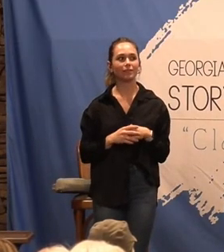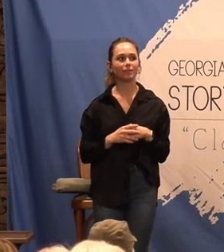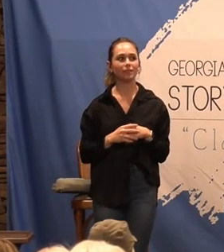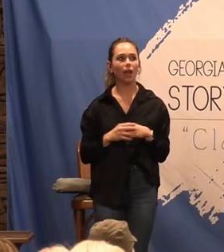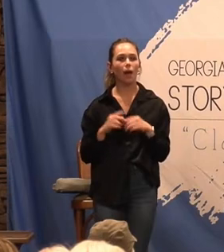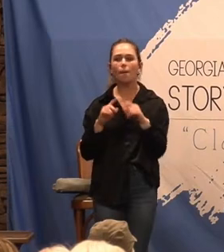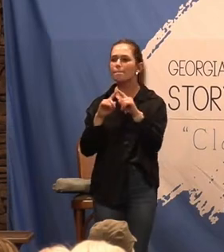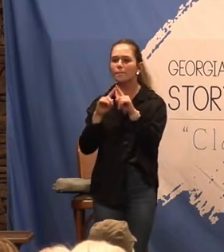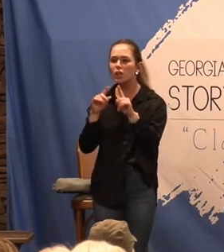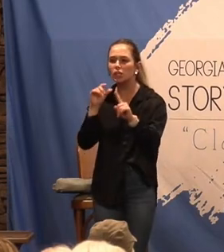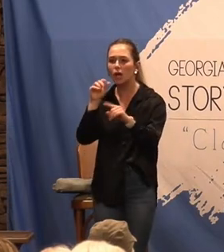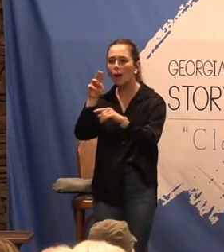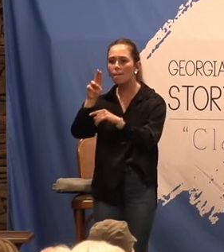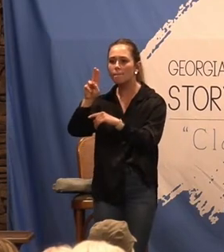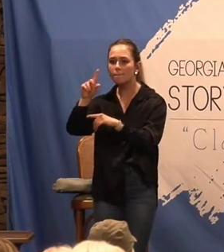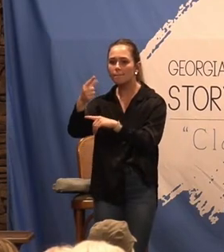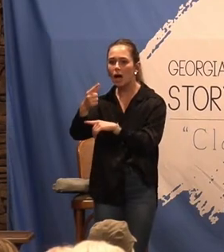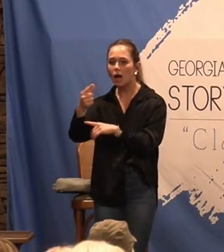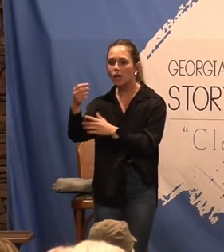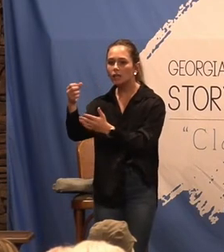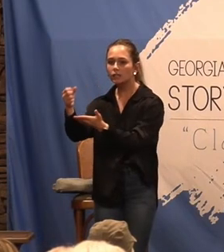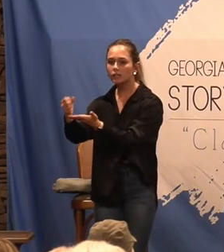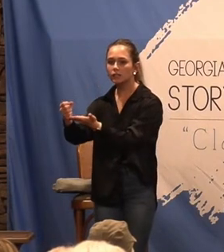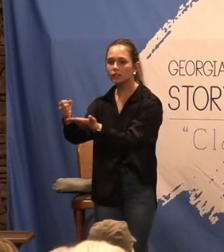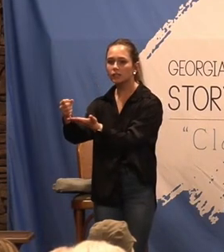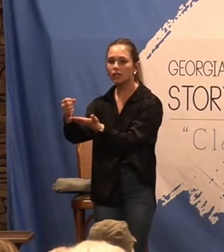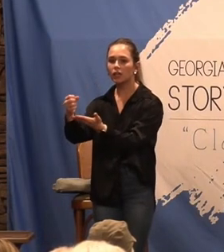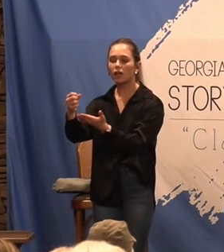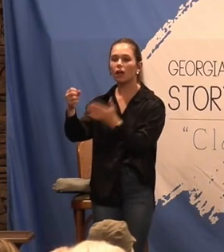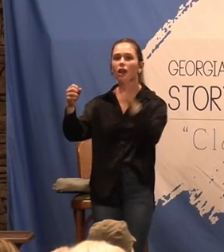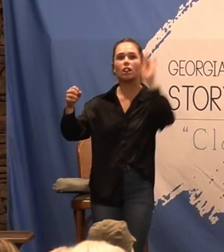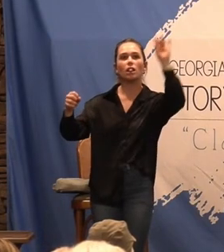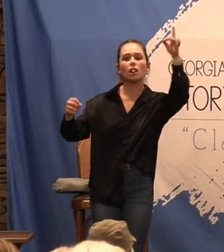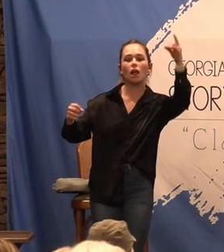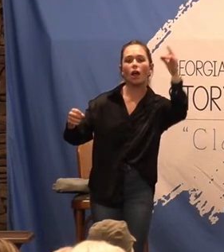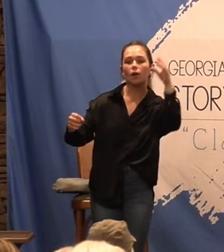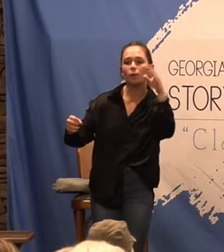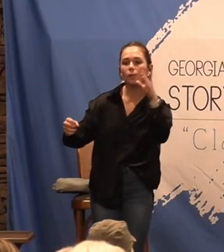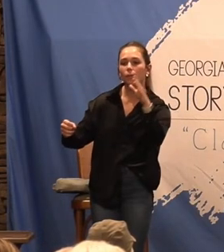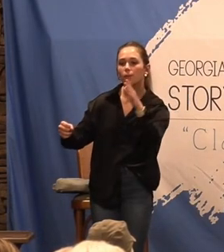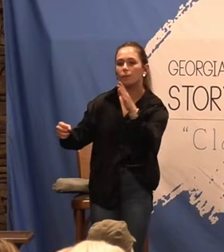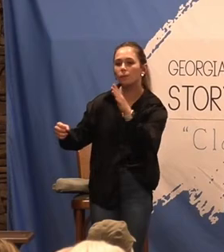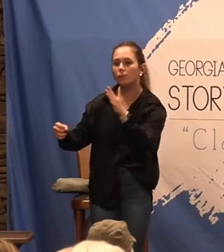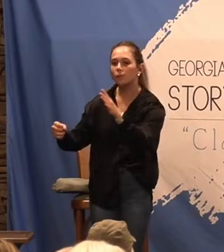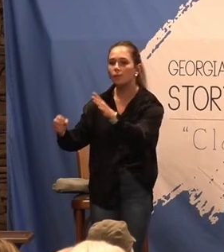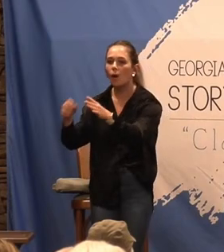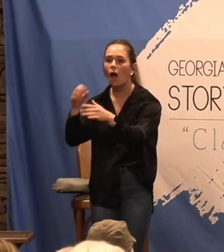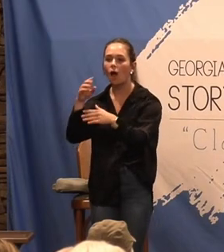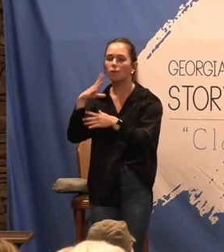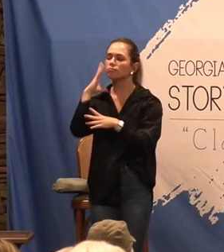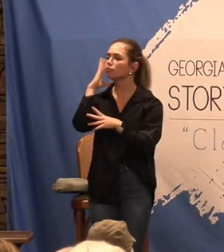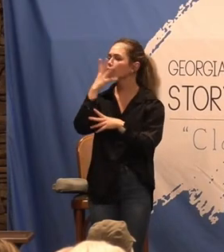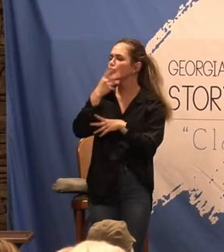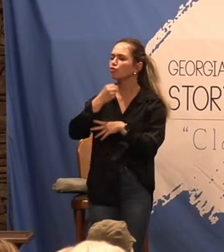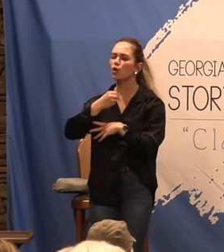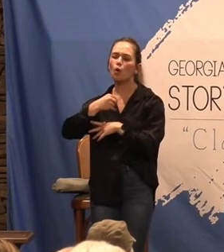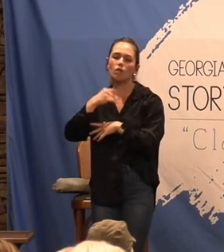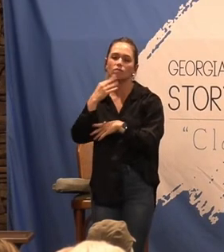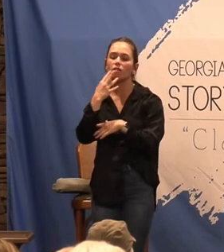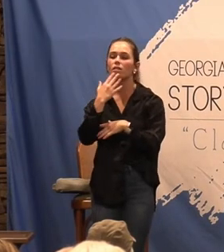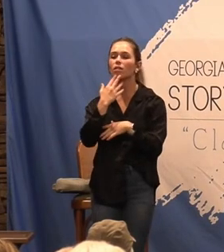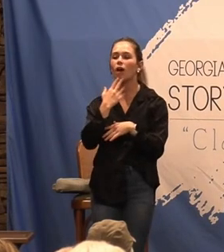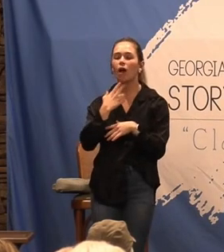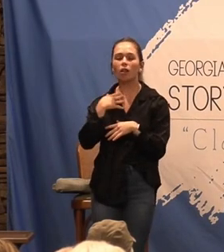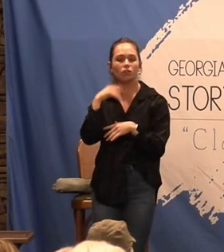But they're not mugs. The light hits them and they're ebony and ivory, silver